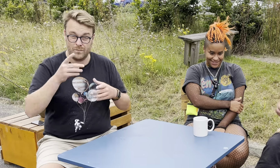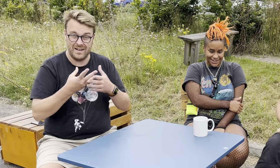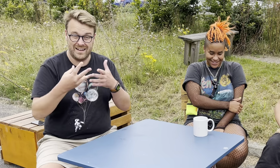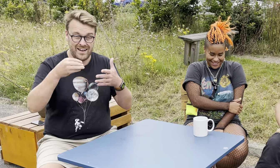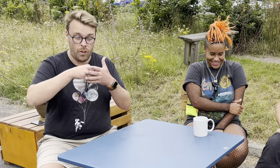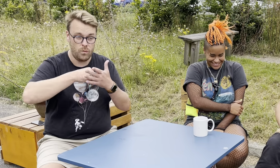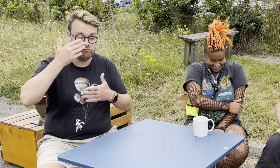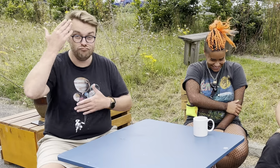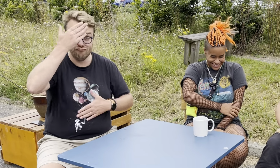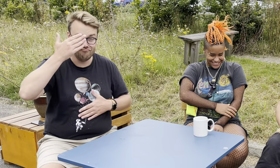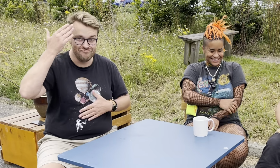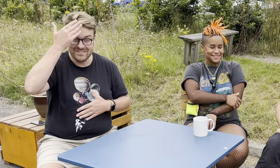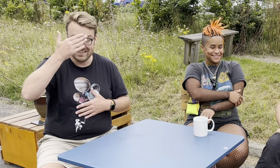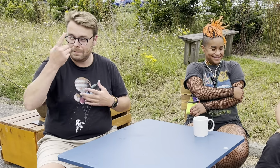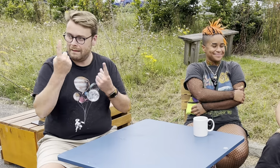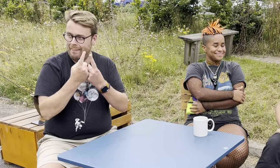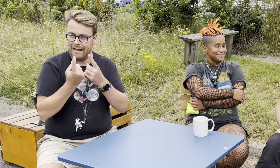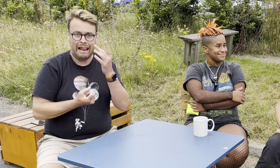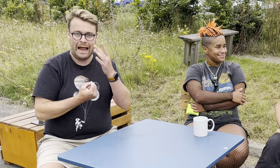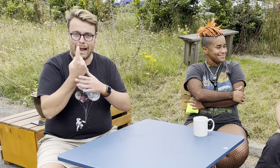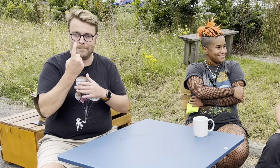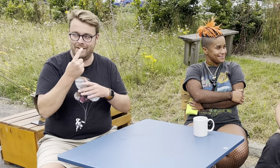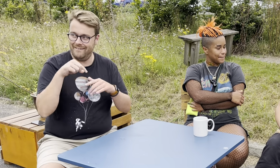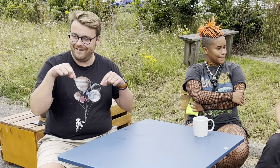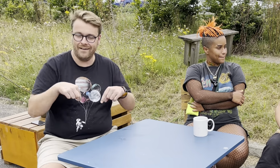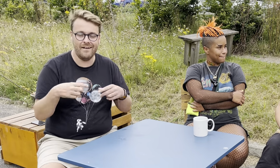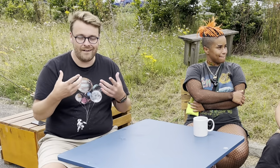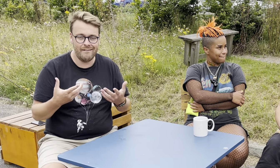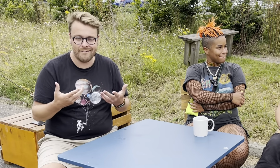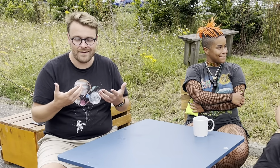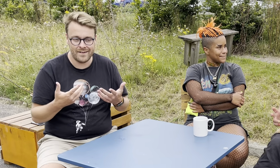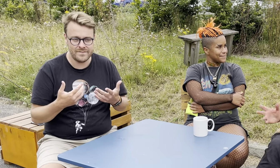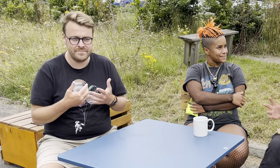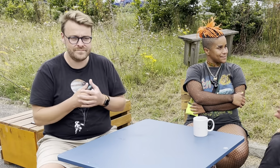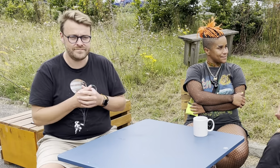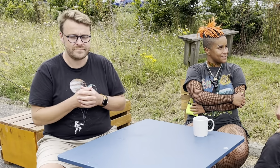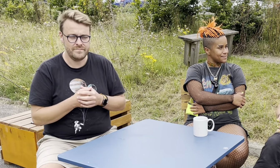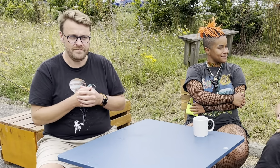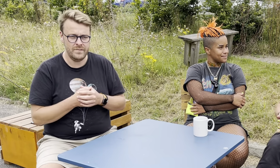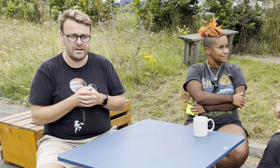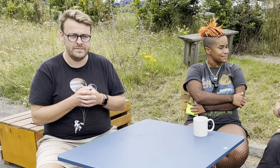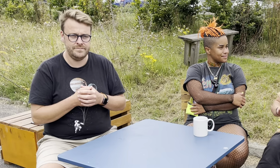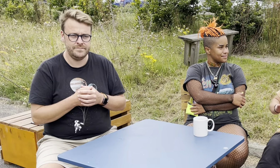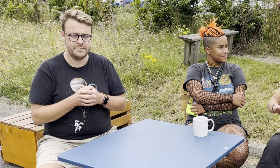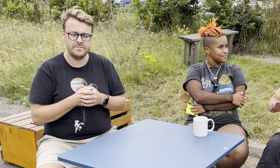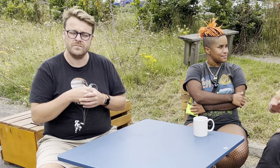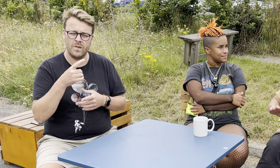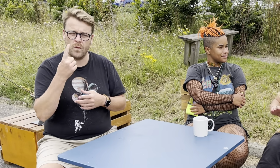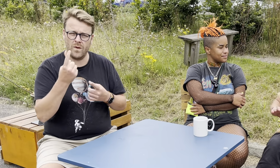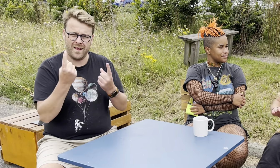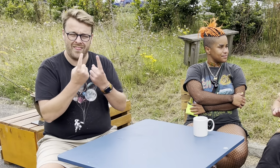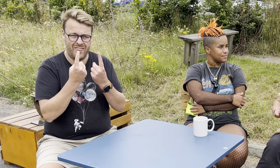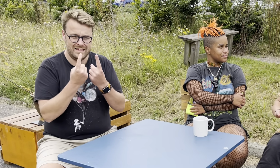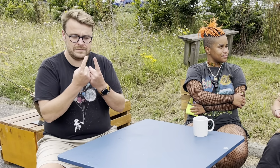about the things that have happened in the room. I think one of the things we've talked about a lot about this week is